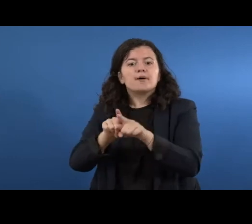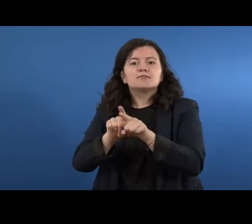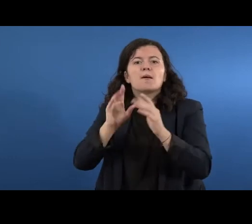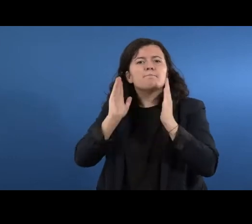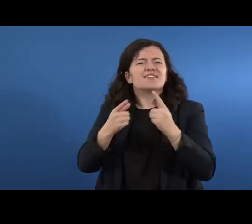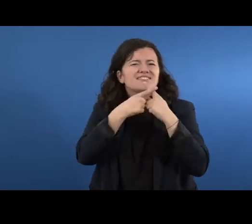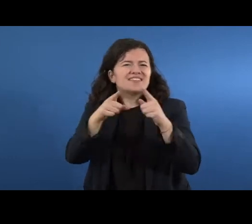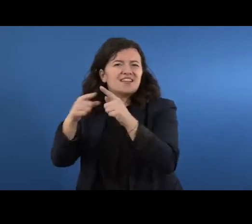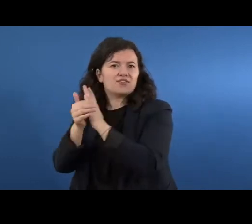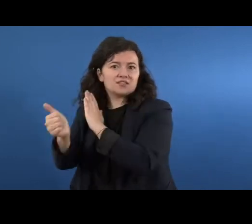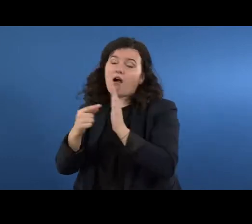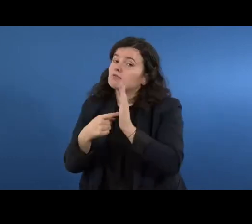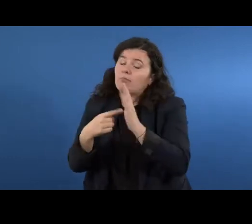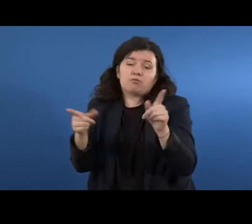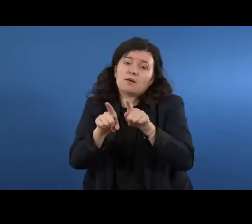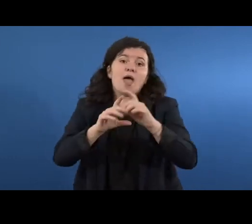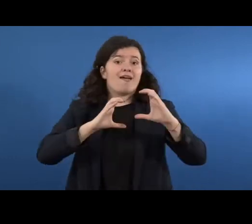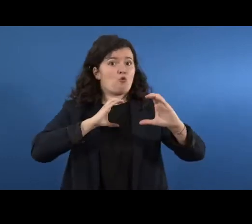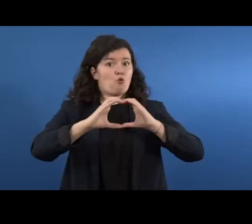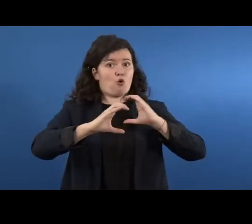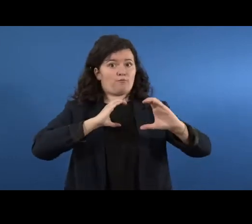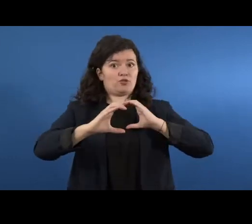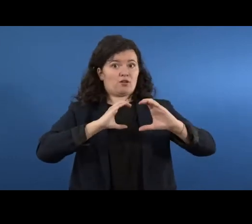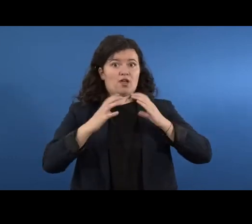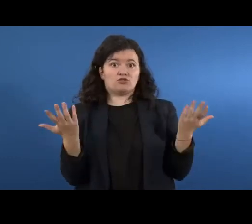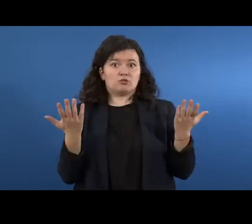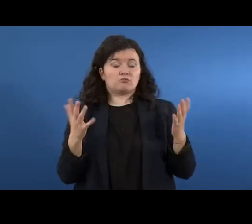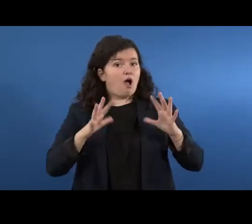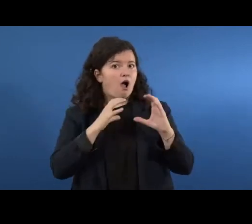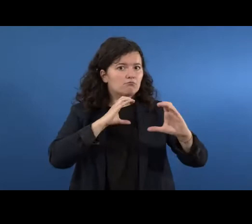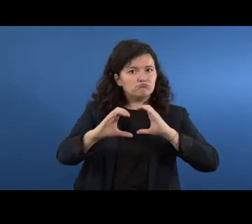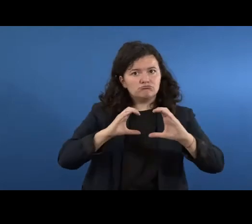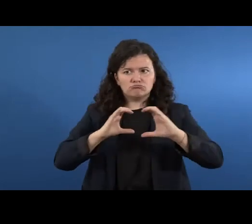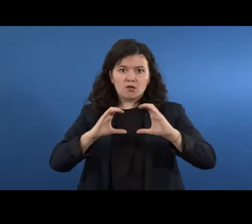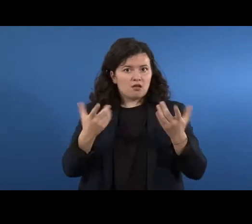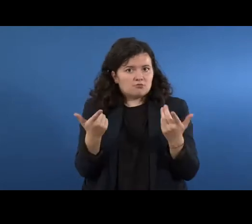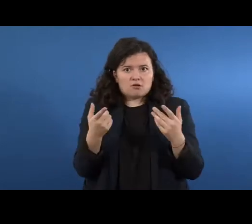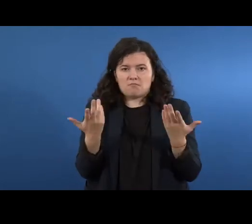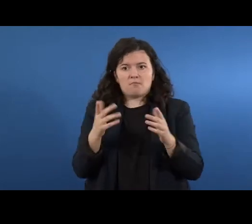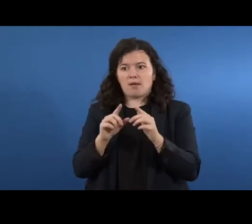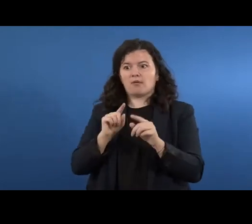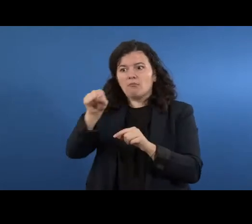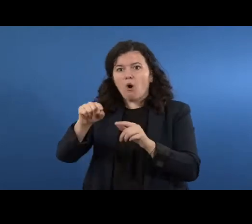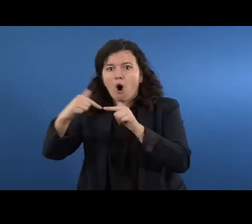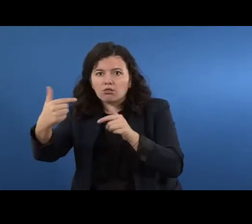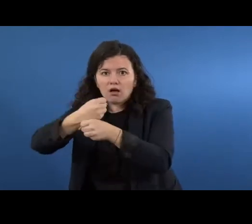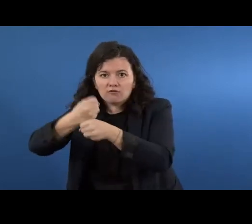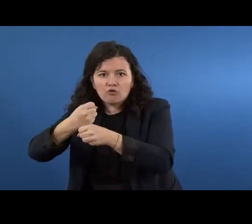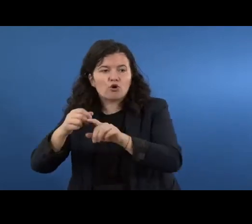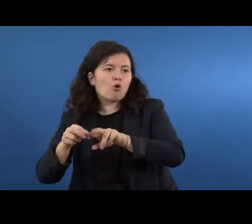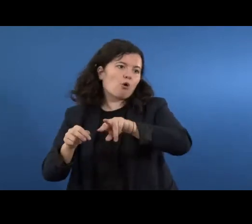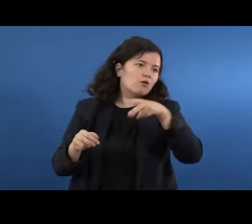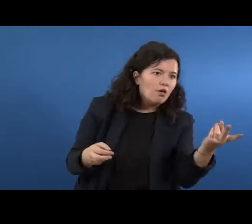as communication when it comes to hybrid workplace, for example, or working in digital platforms,